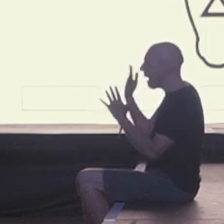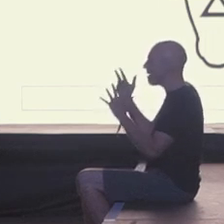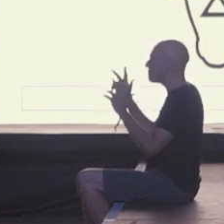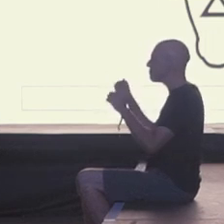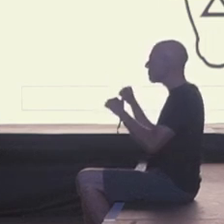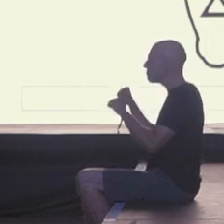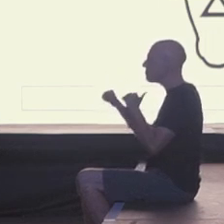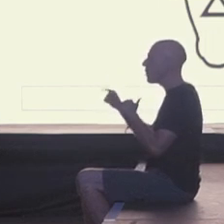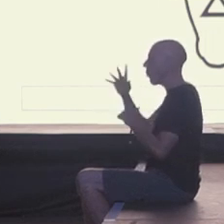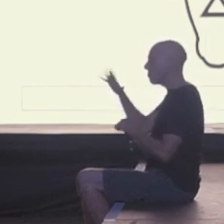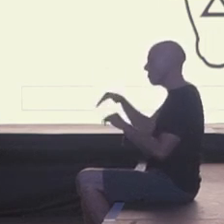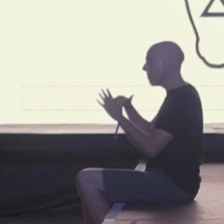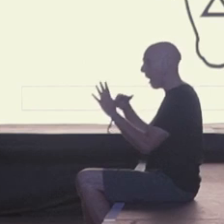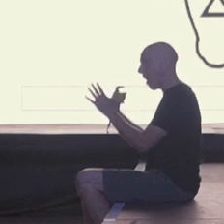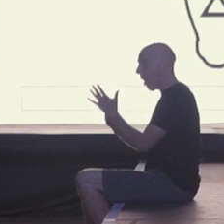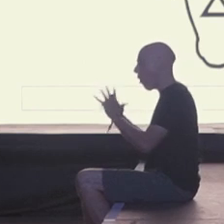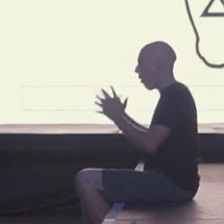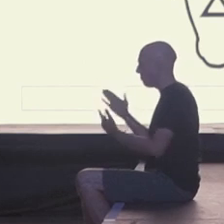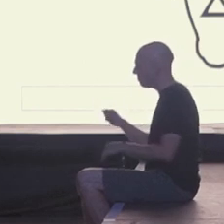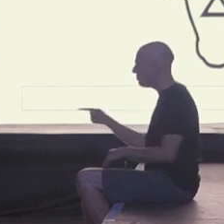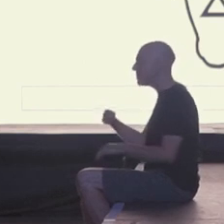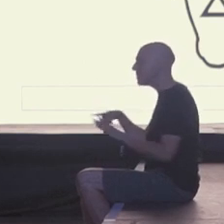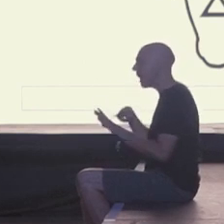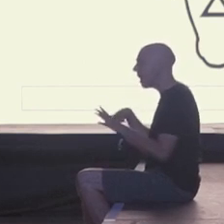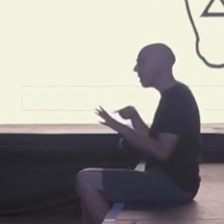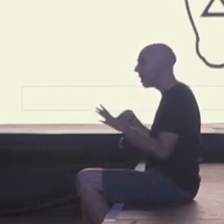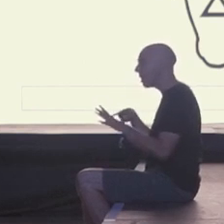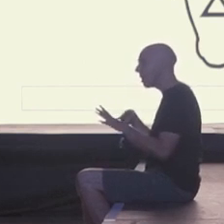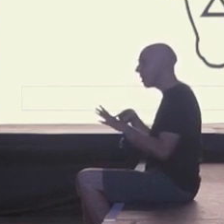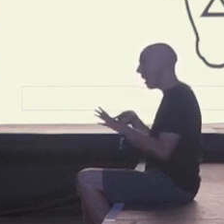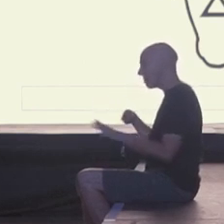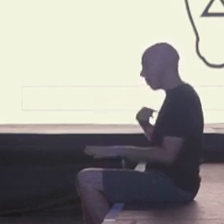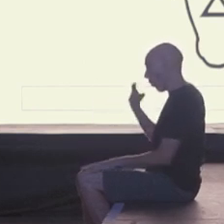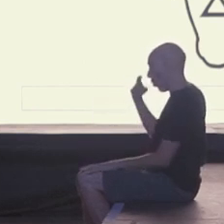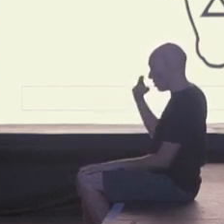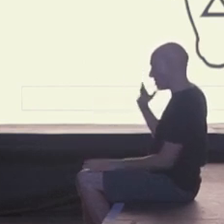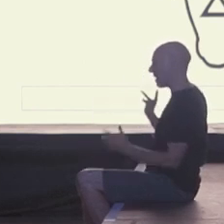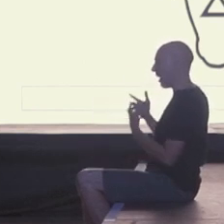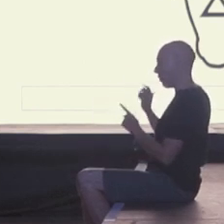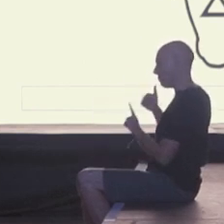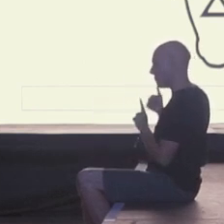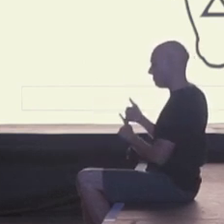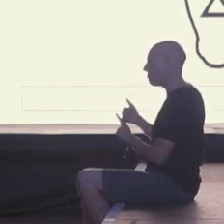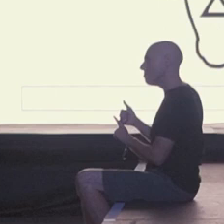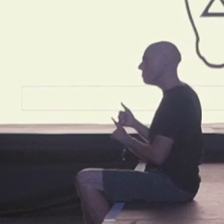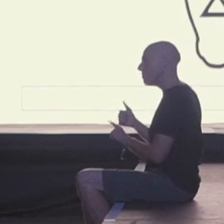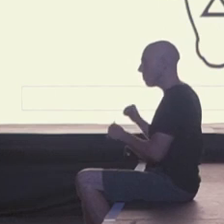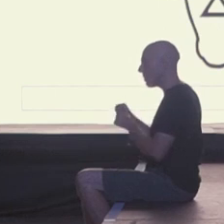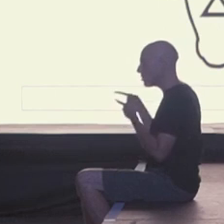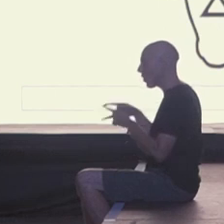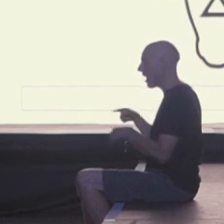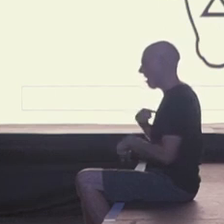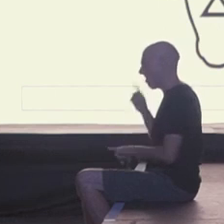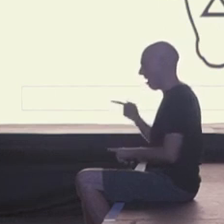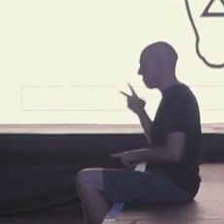generation wanting to get involved in Animal Rebellion? And if so, as oldies, how do we get involved if we can't climb up scaffolding